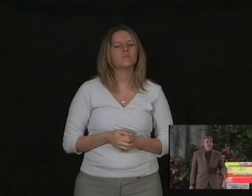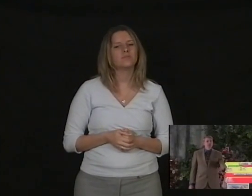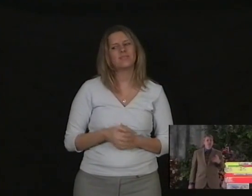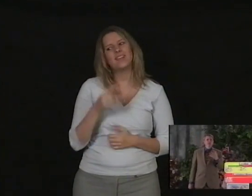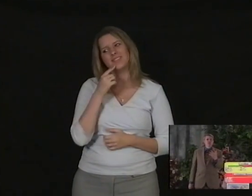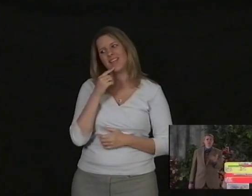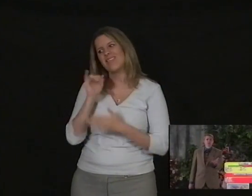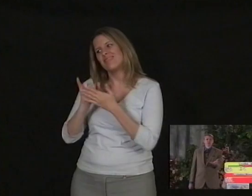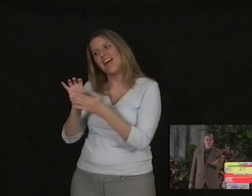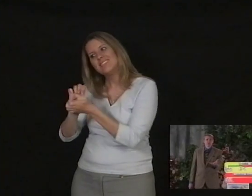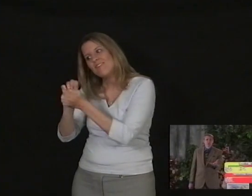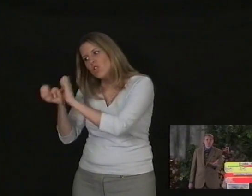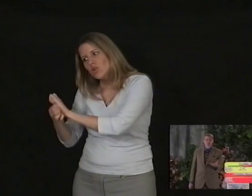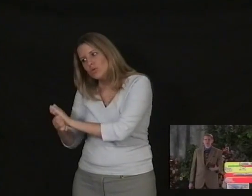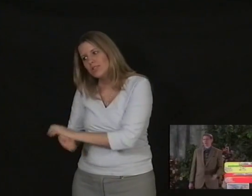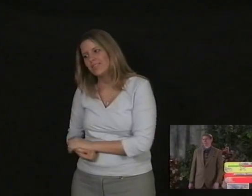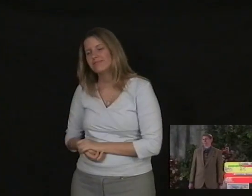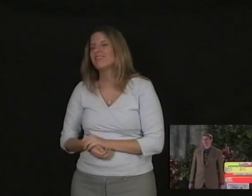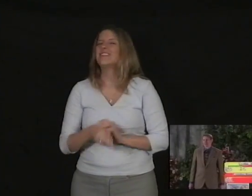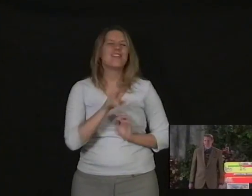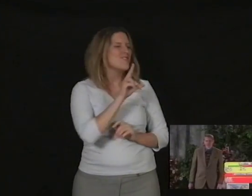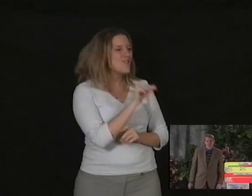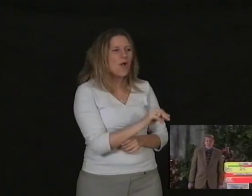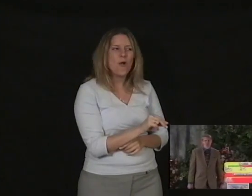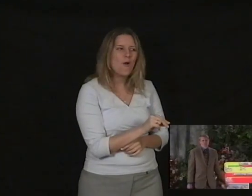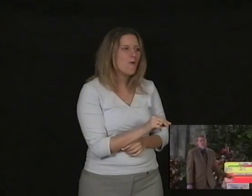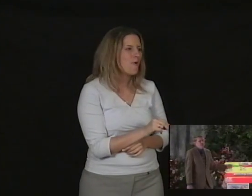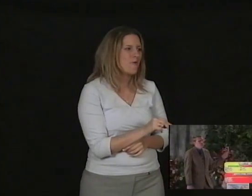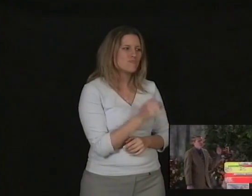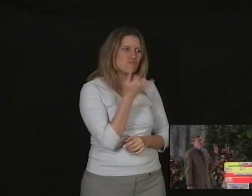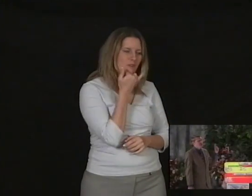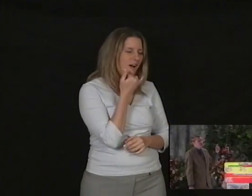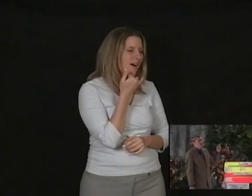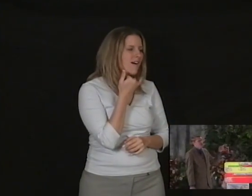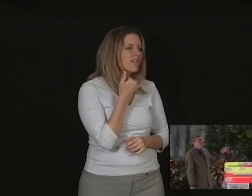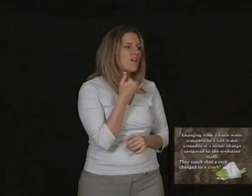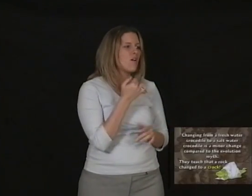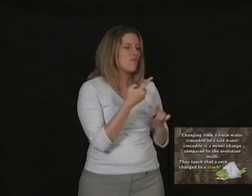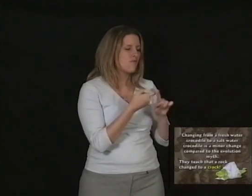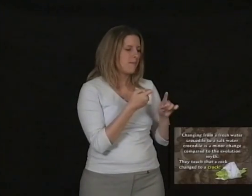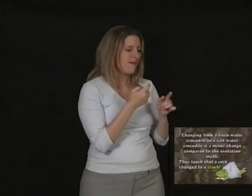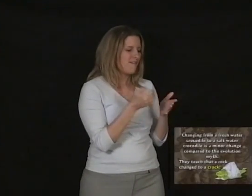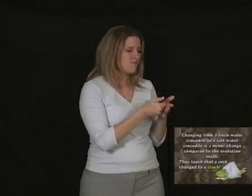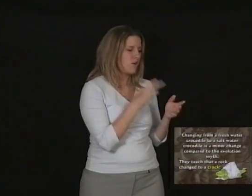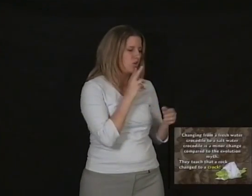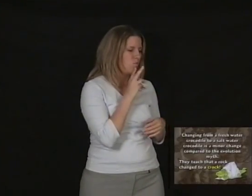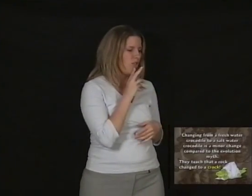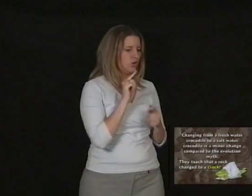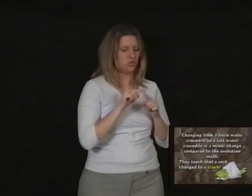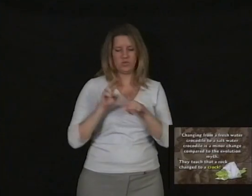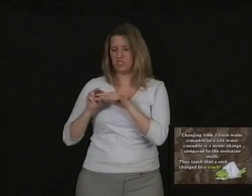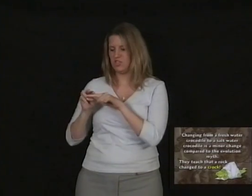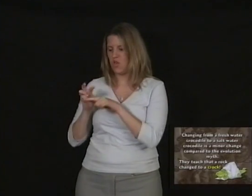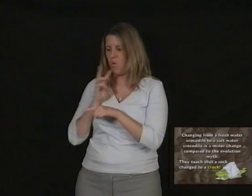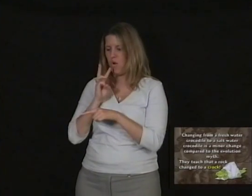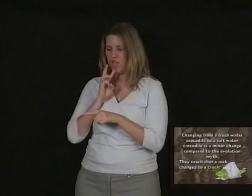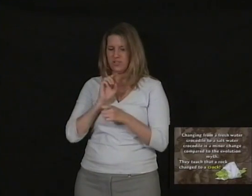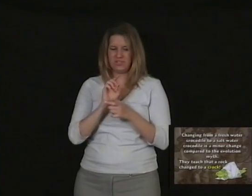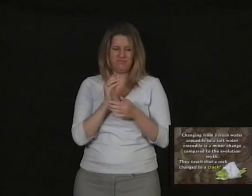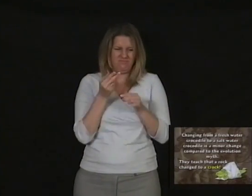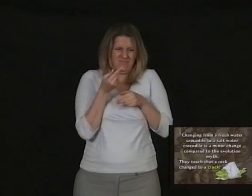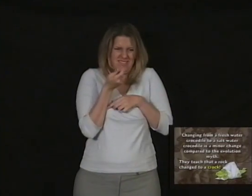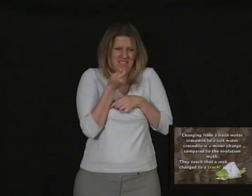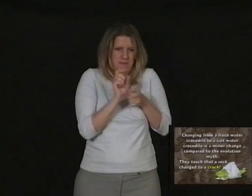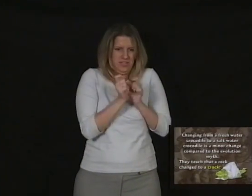He said, "That's evolution." I said, "Oh, it is not. Going from a freshwater croc to a saltwater croc is a minor change compared to what you